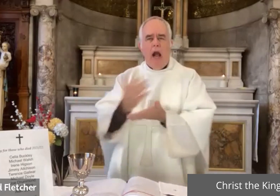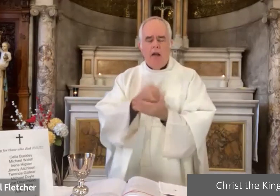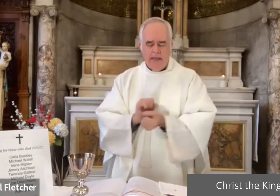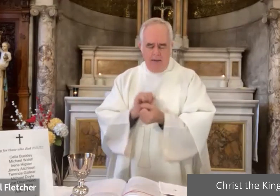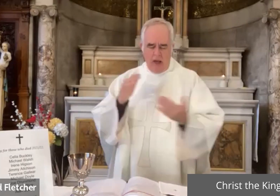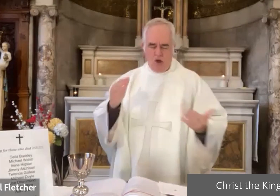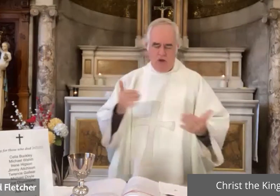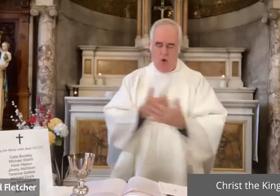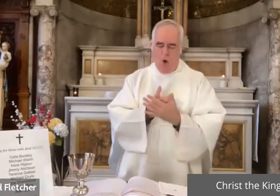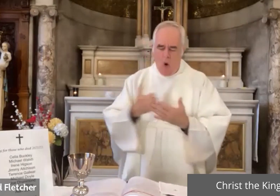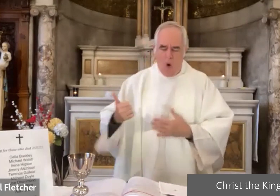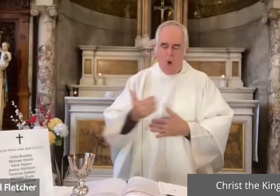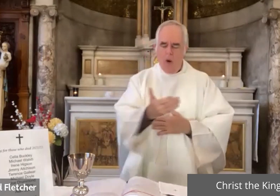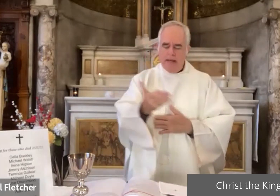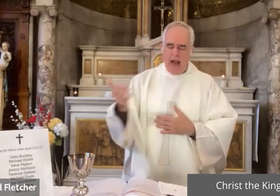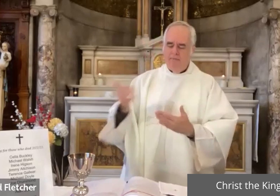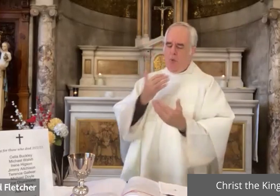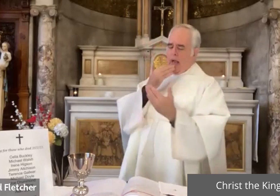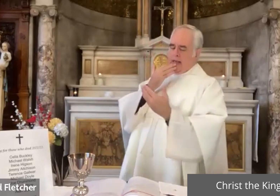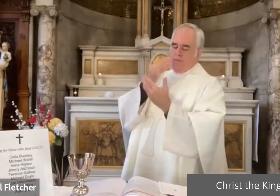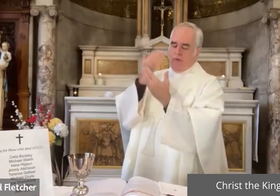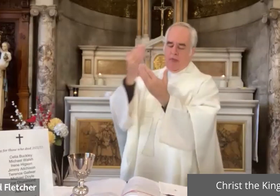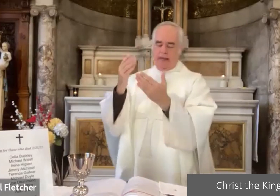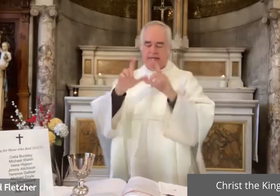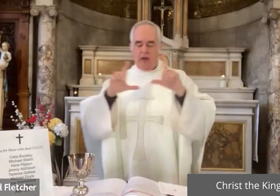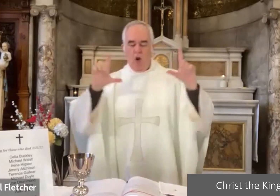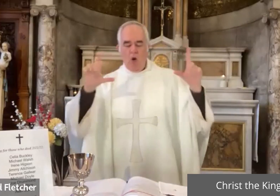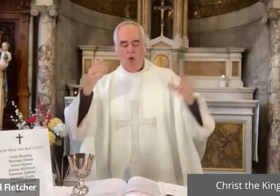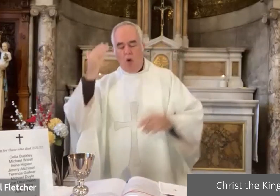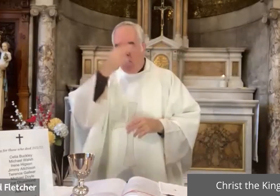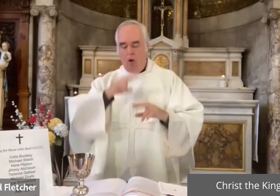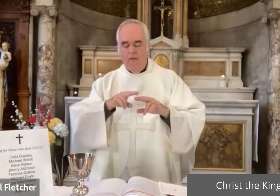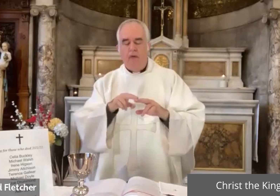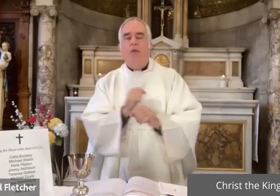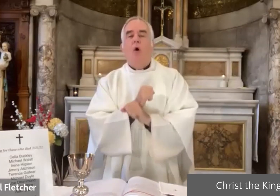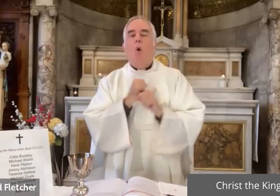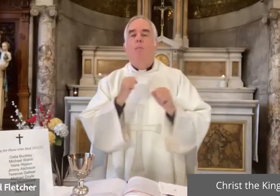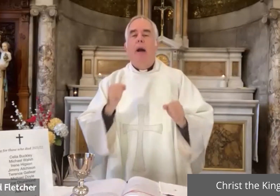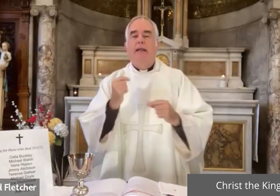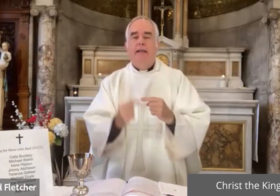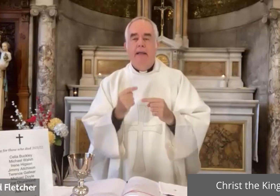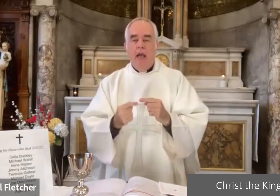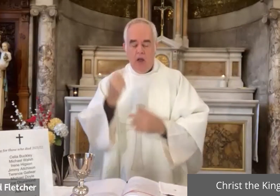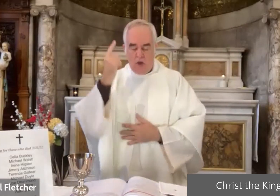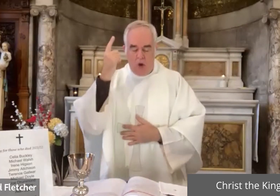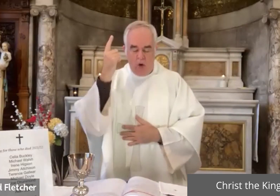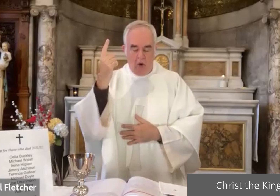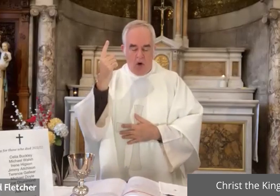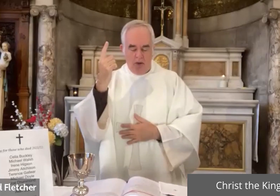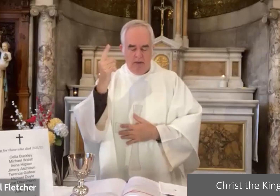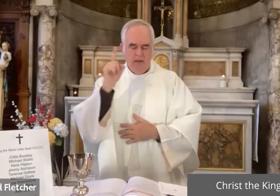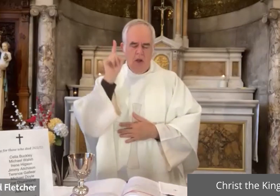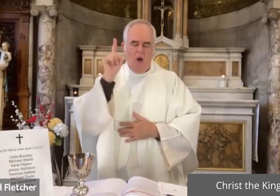duty and salvation, always everywhere to be thanked. Lord, for the Father Almighty, the